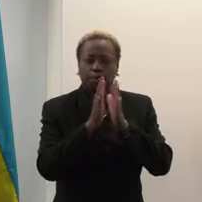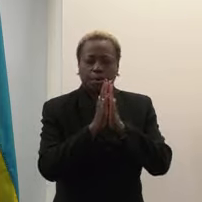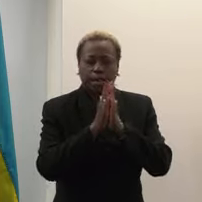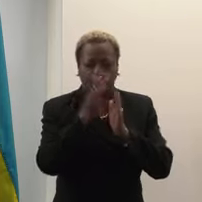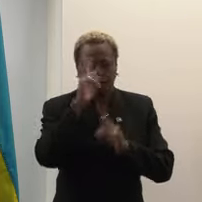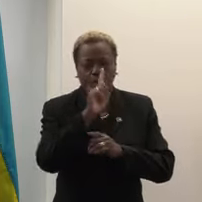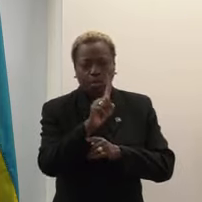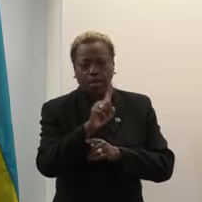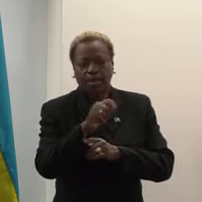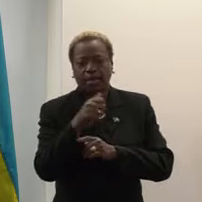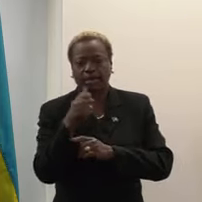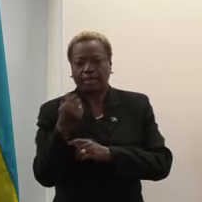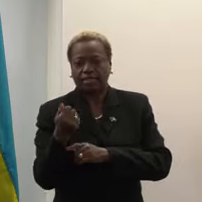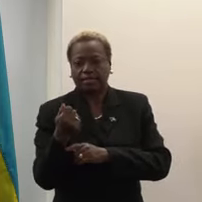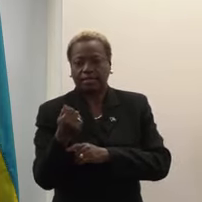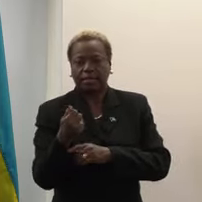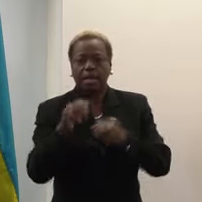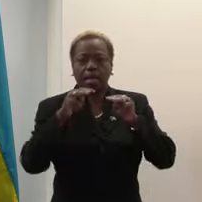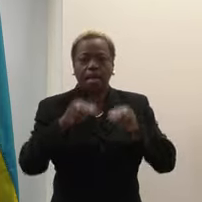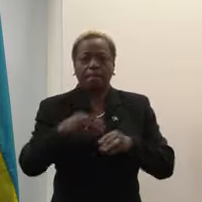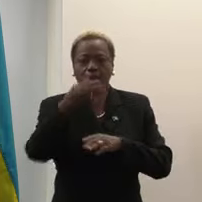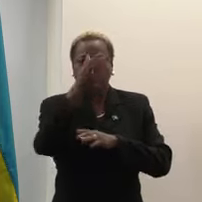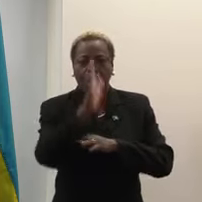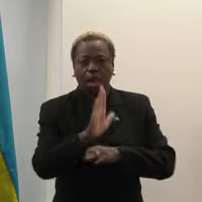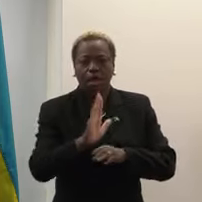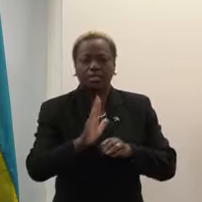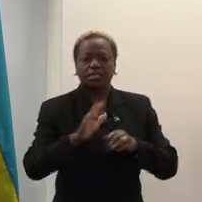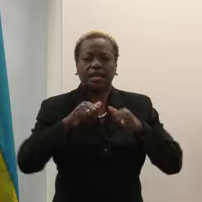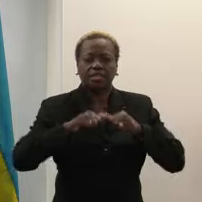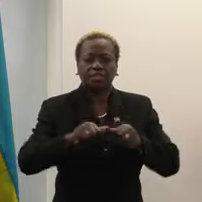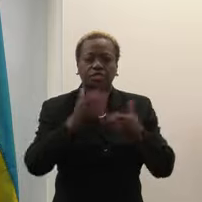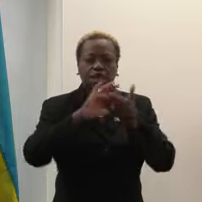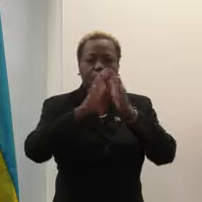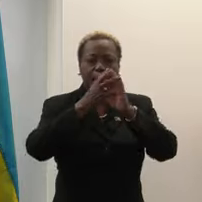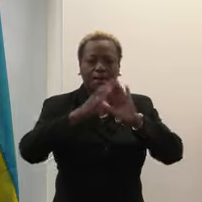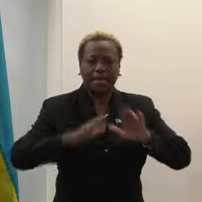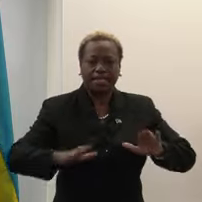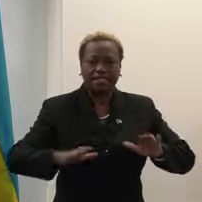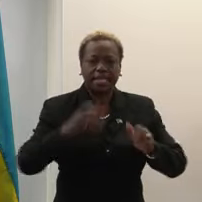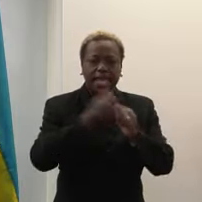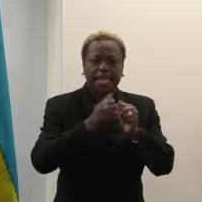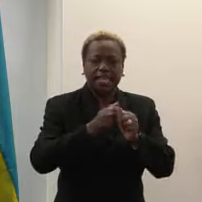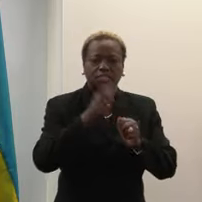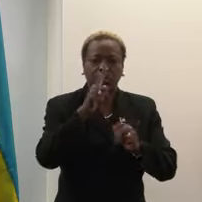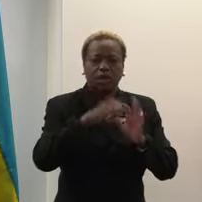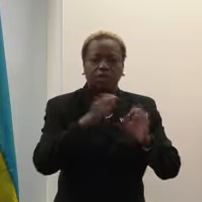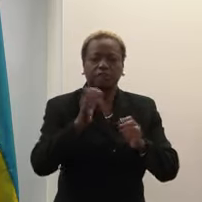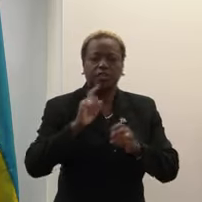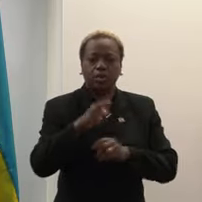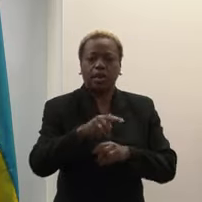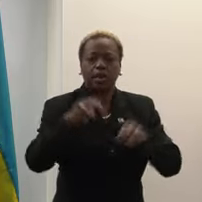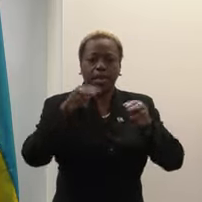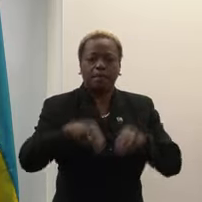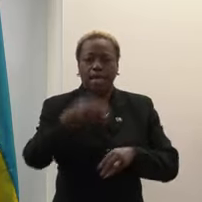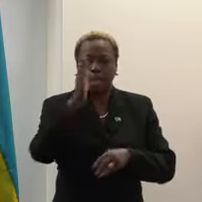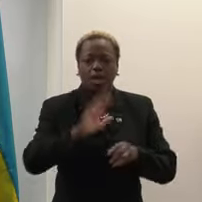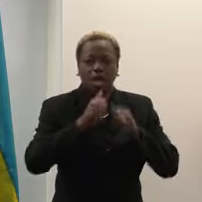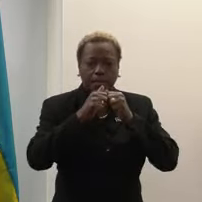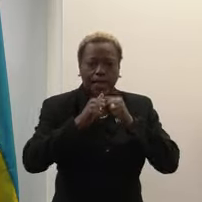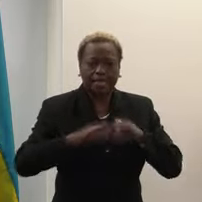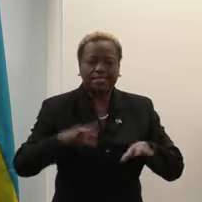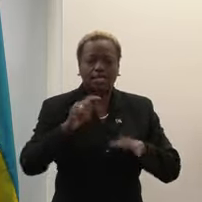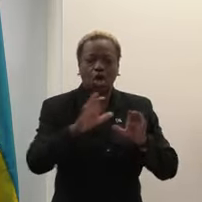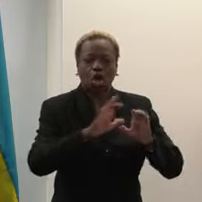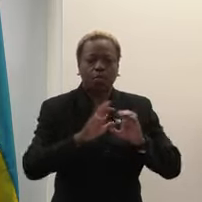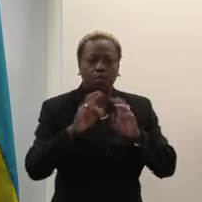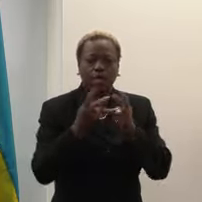one another. May God continue to bless each and every one of you, and God bless the Commonwealth of the Bahamas.